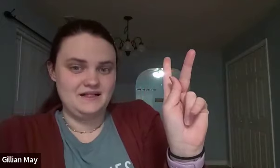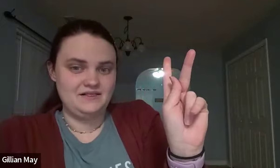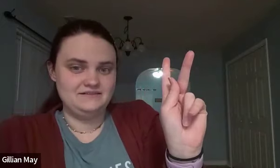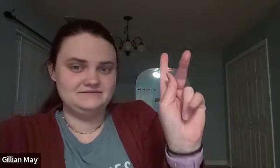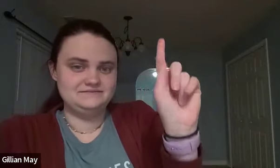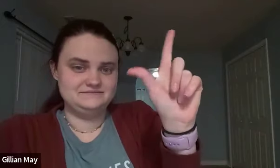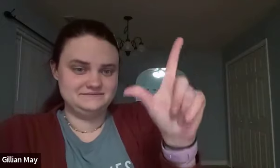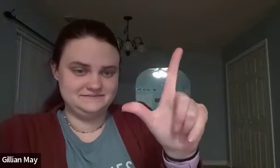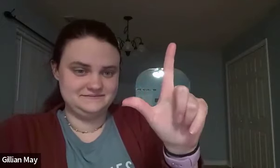L,